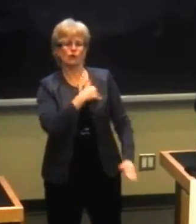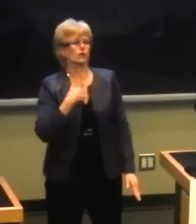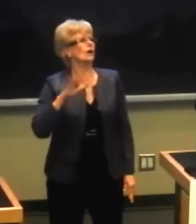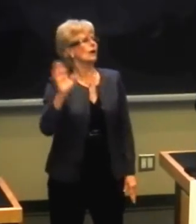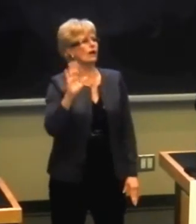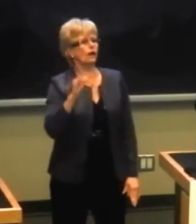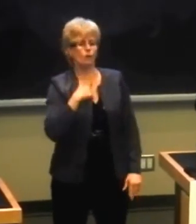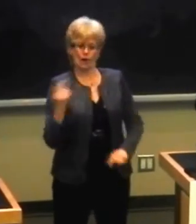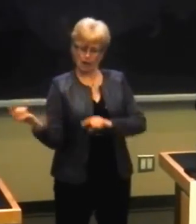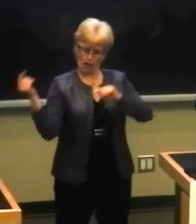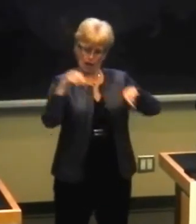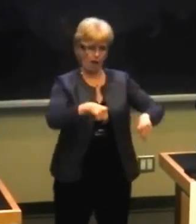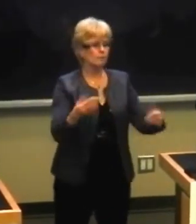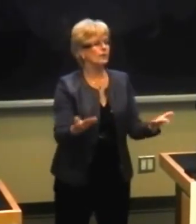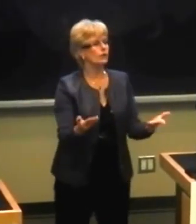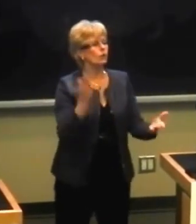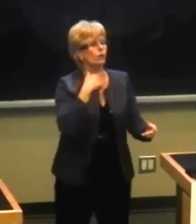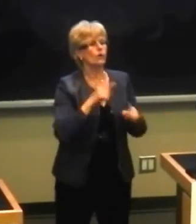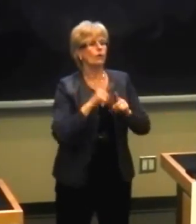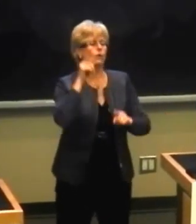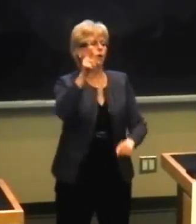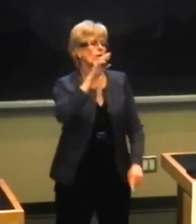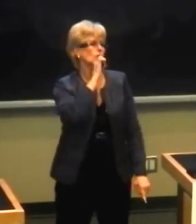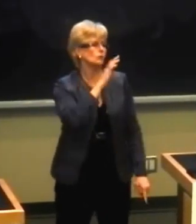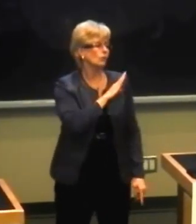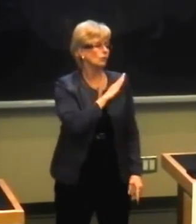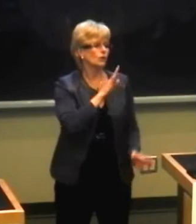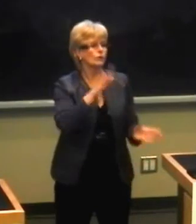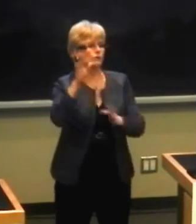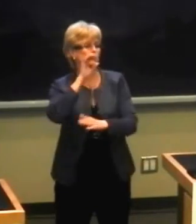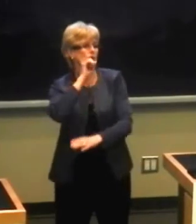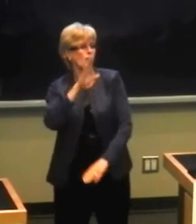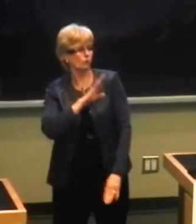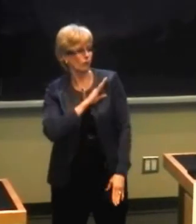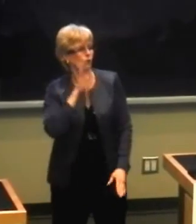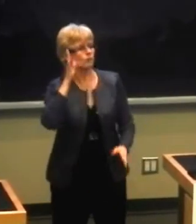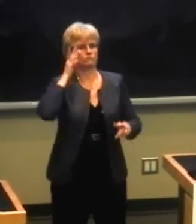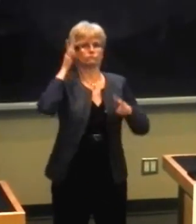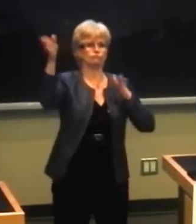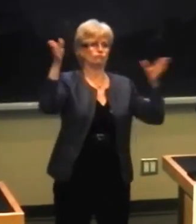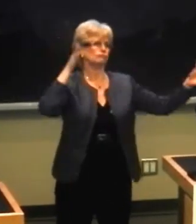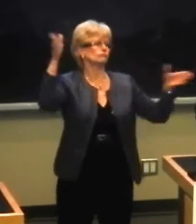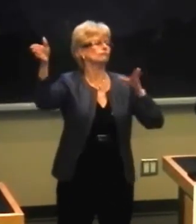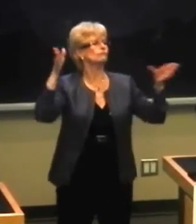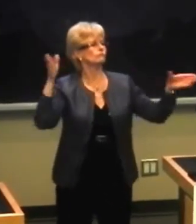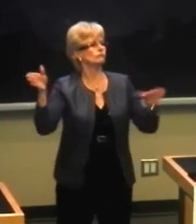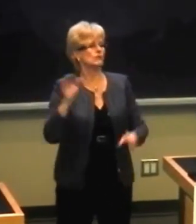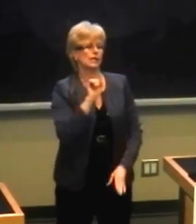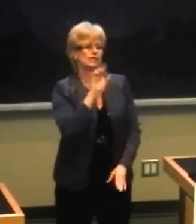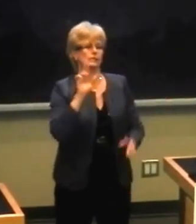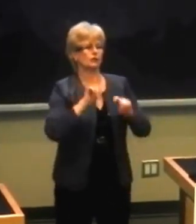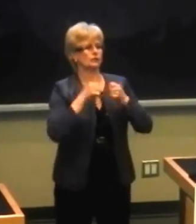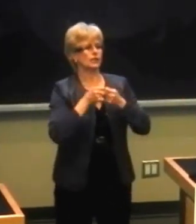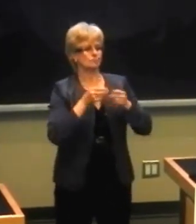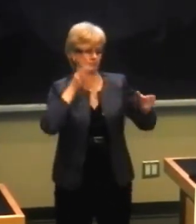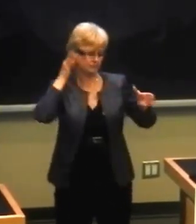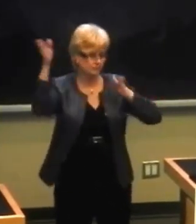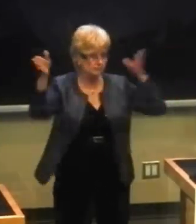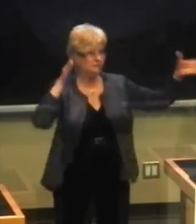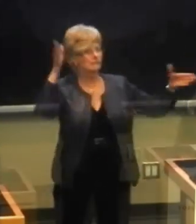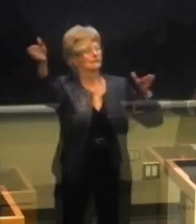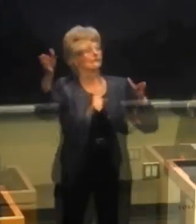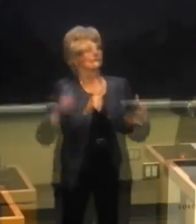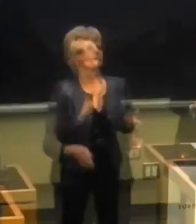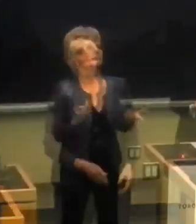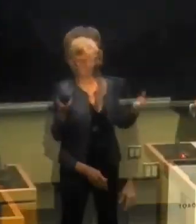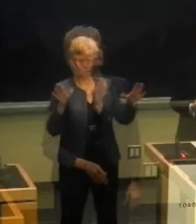we are tonight. We're also going to go to Etobicoke and Scarborough. So you're going to see a lot more of us as a senior team. I'm determined that we will have that more